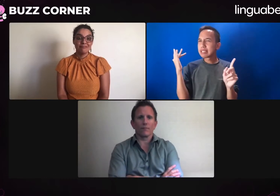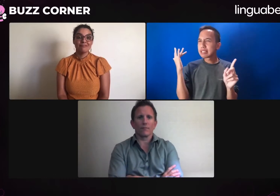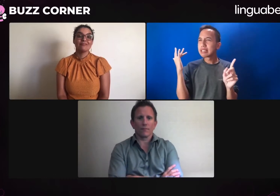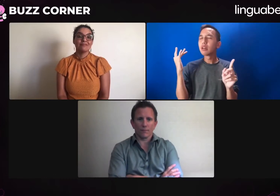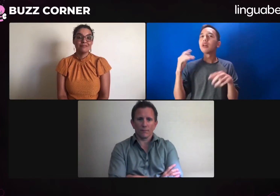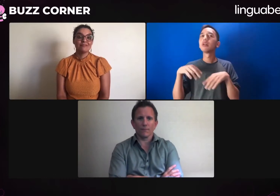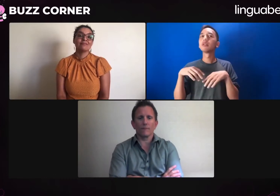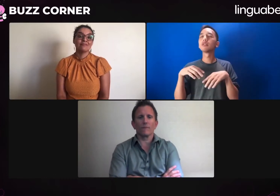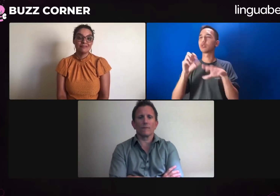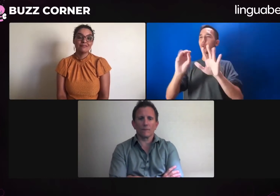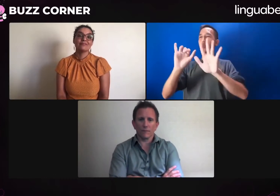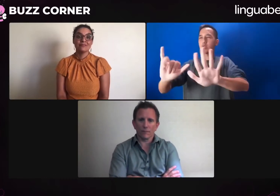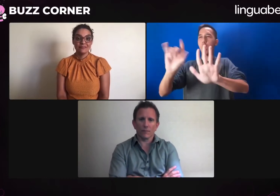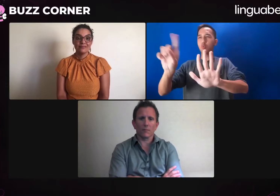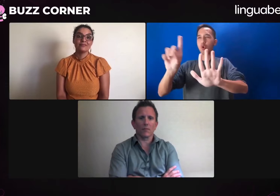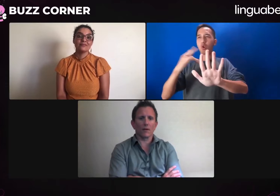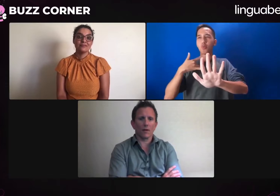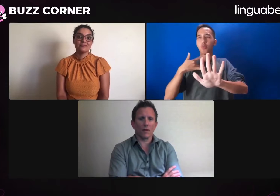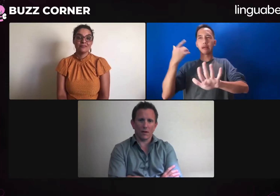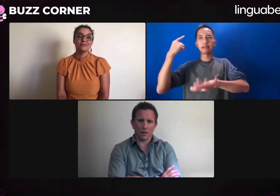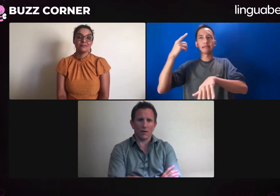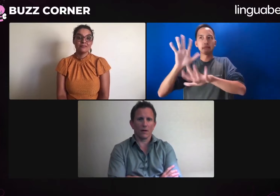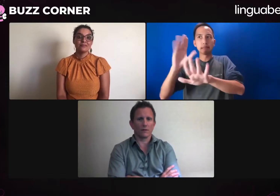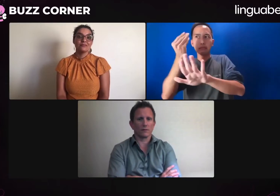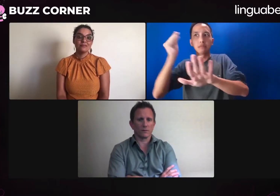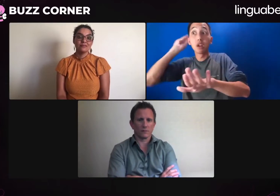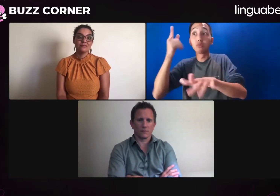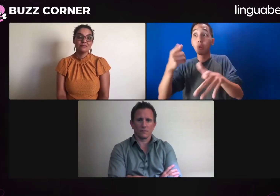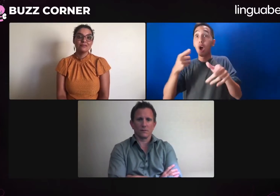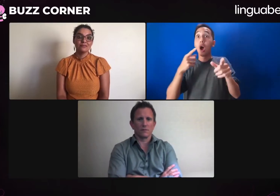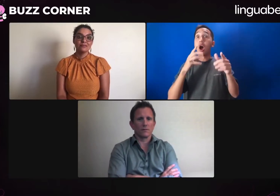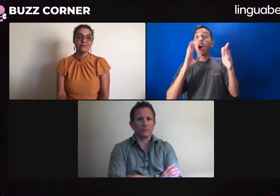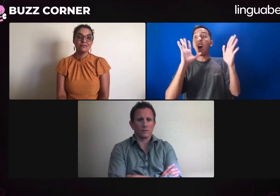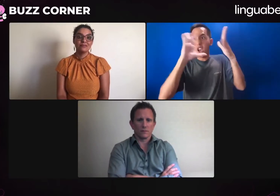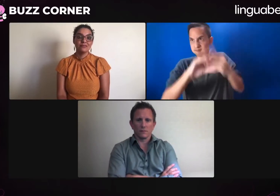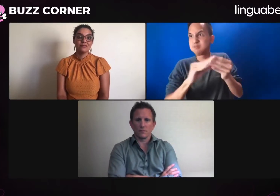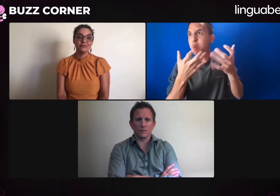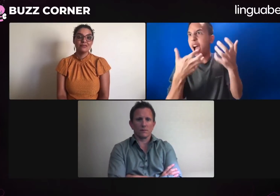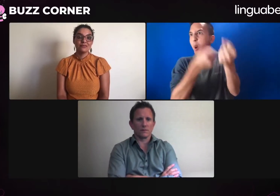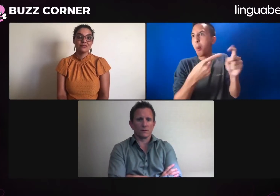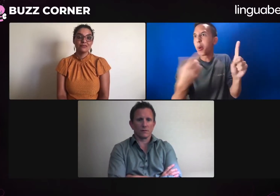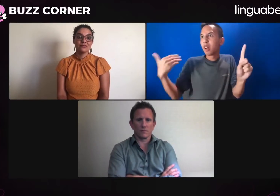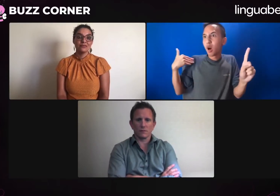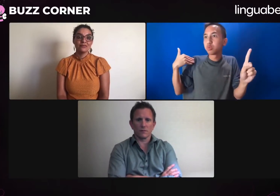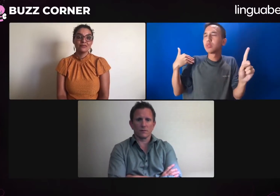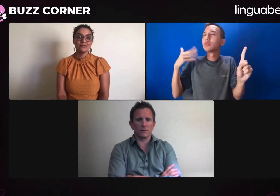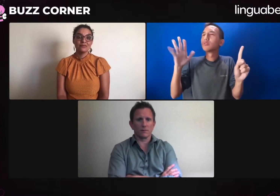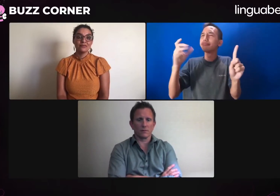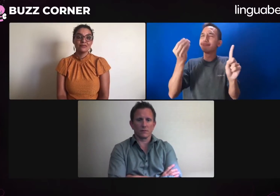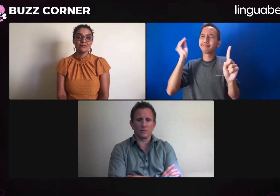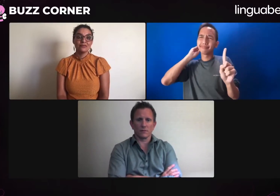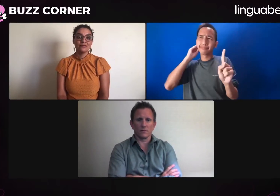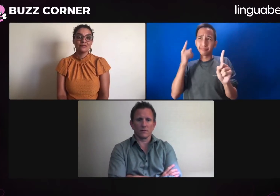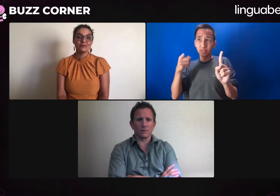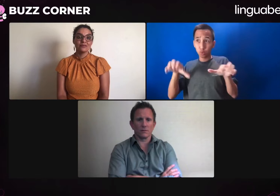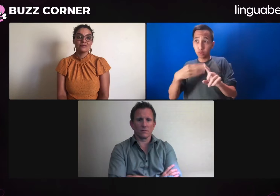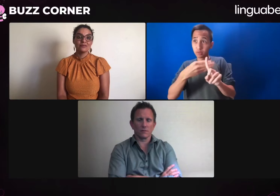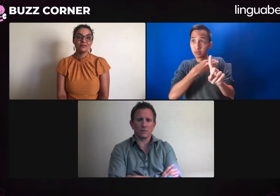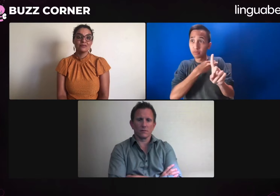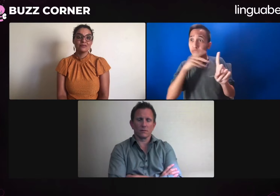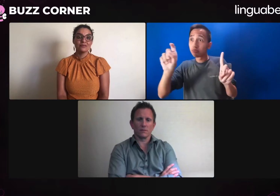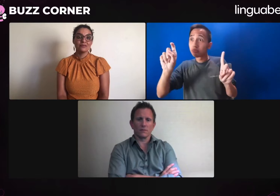was so far uh, different than the one who did the Star Spangled Banner. And I think we need